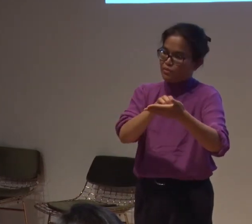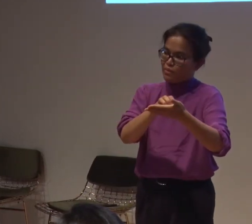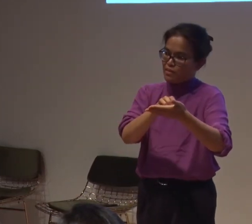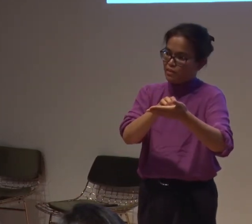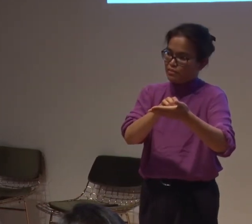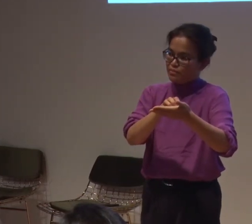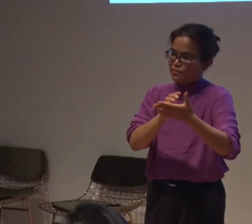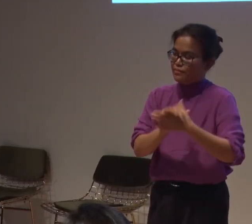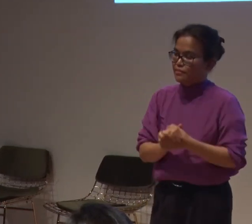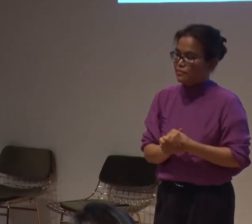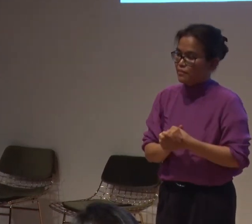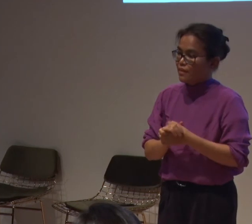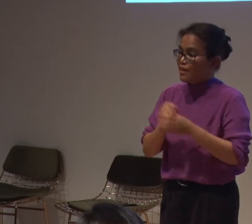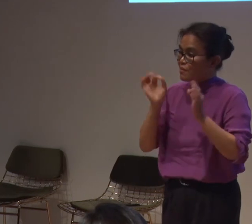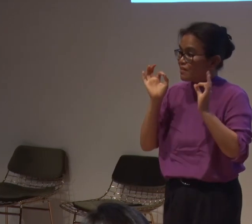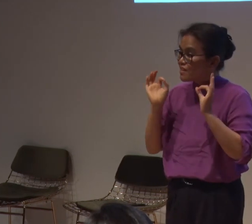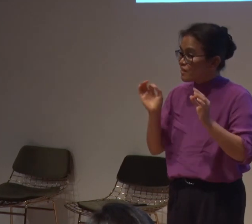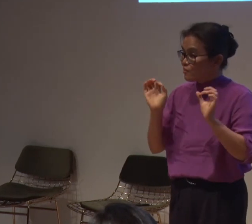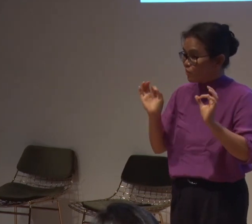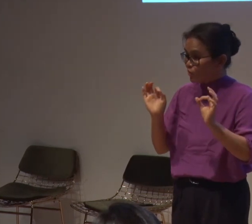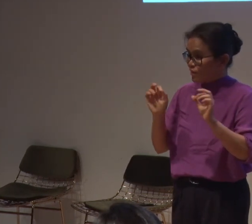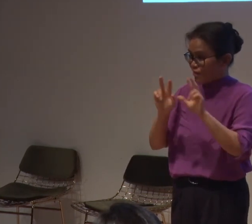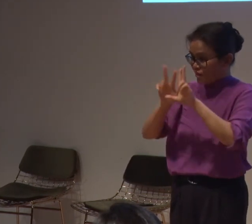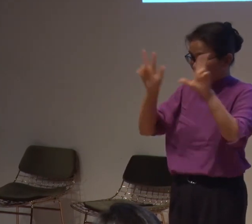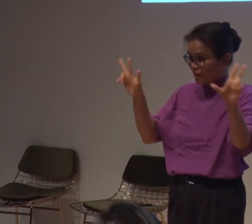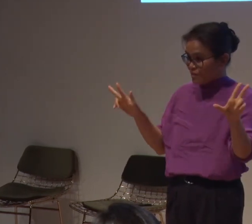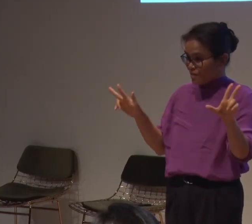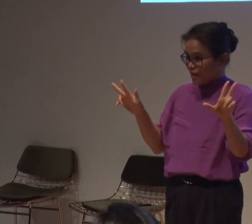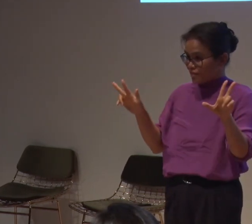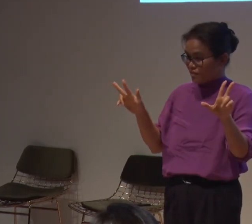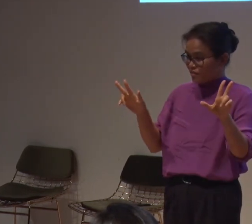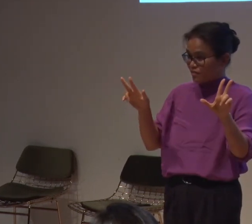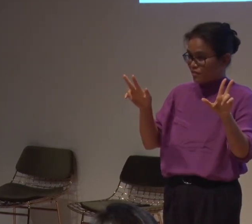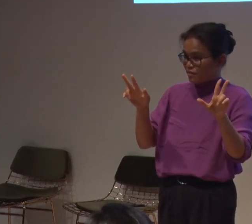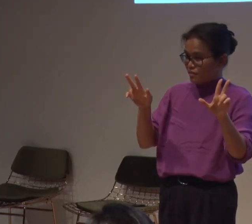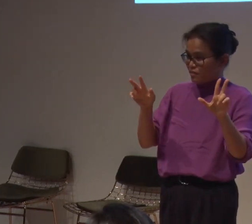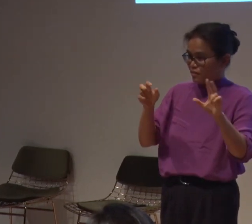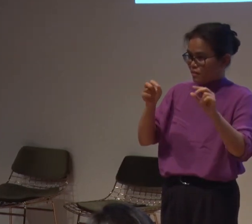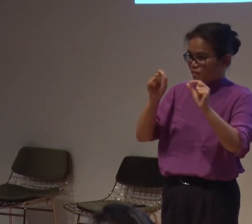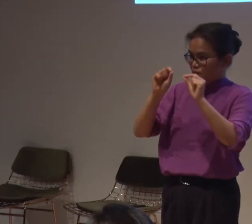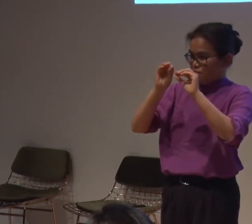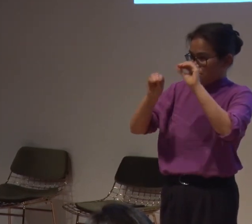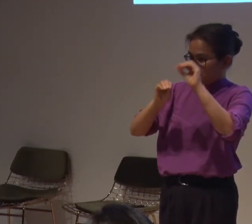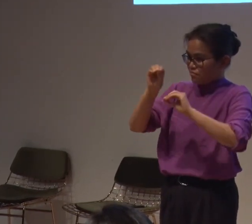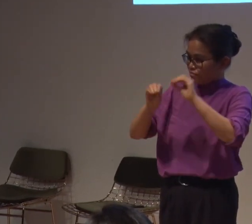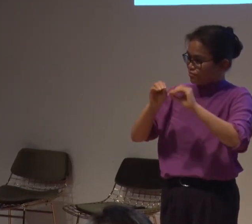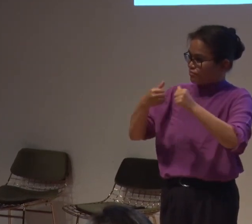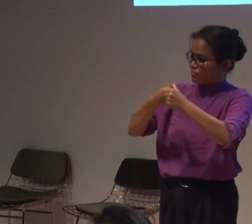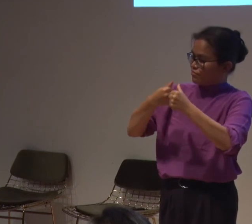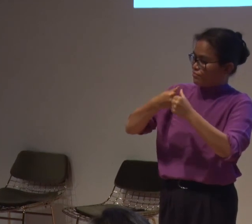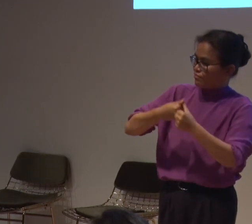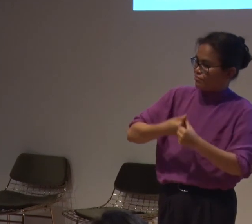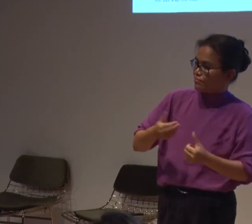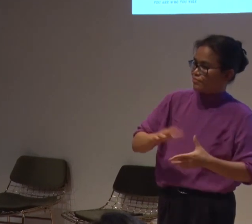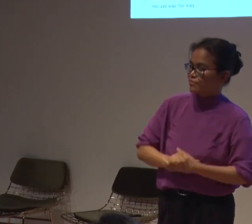reader, so they can have the screen read out loud. And, well, that